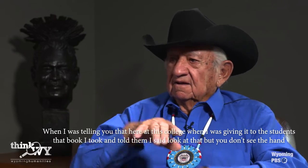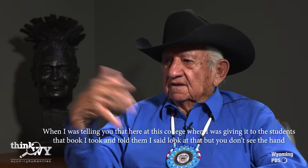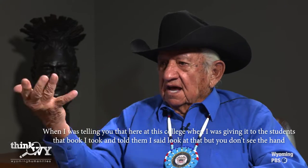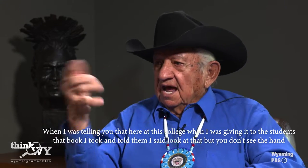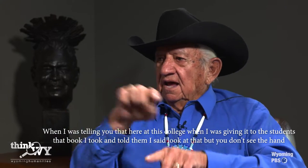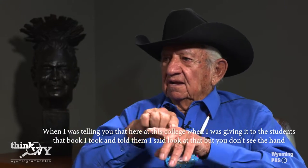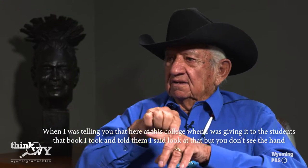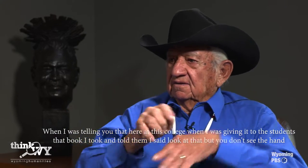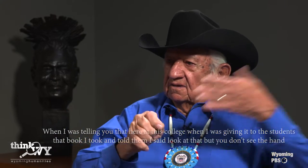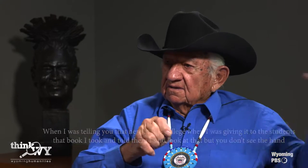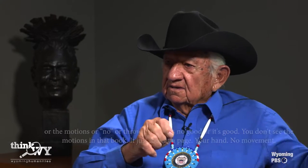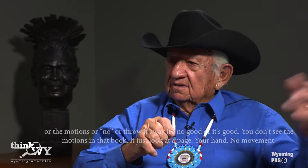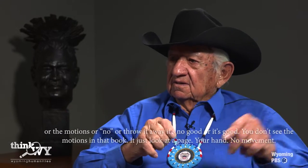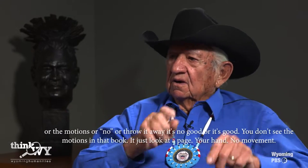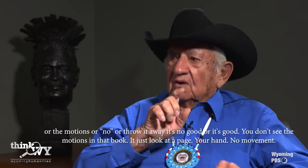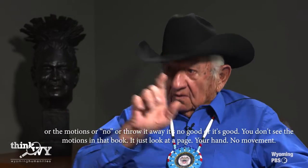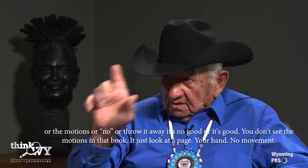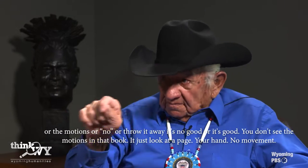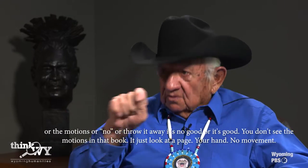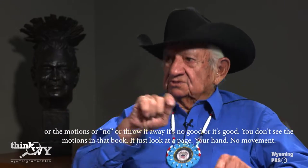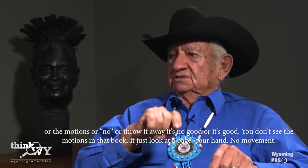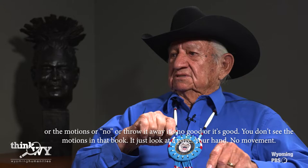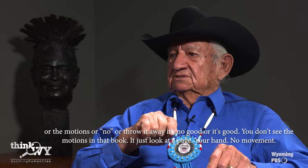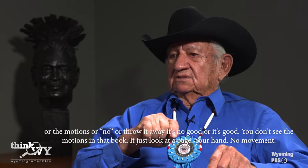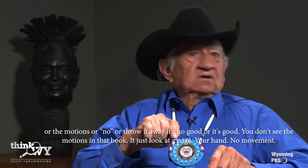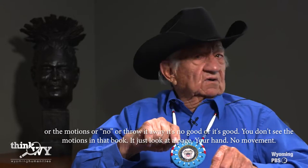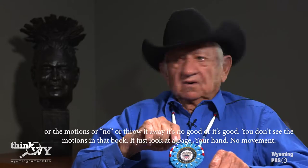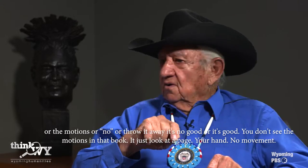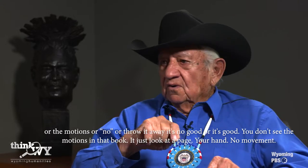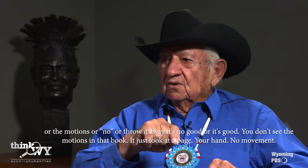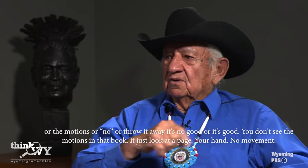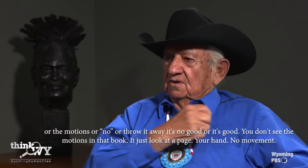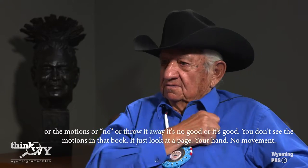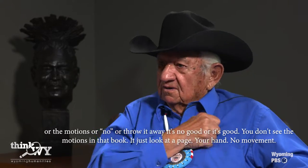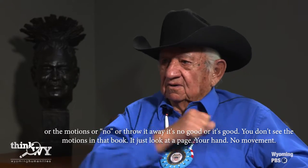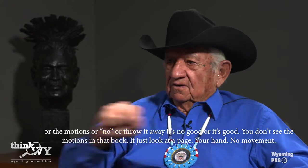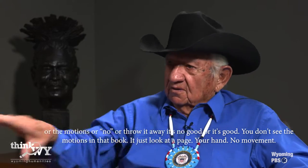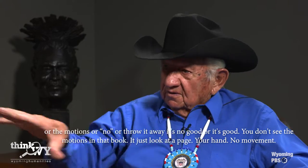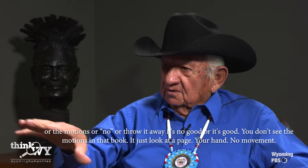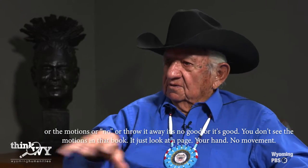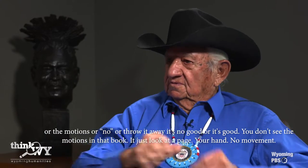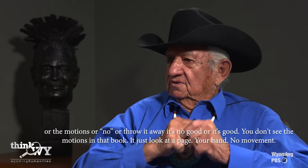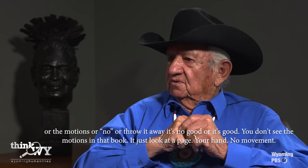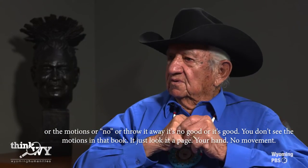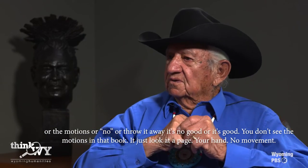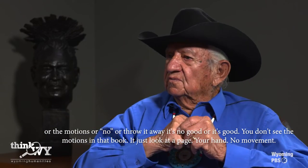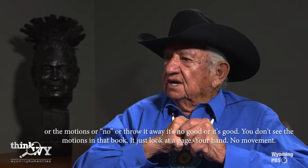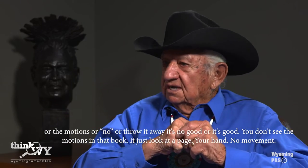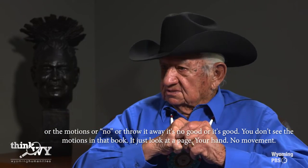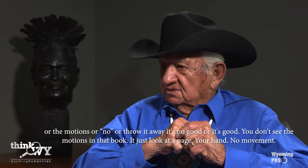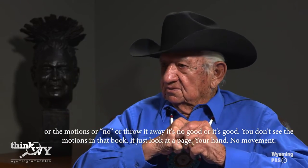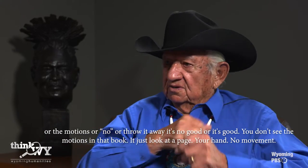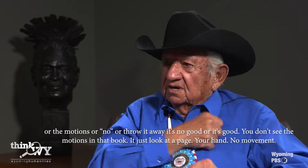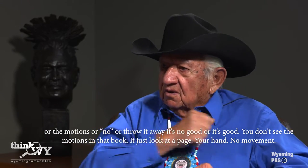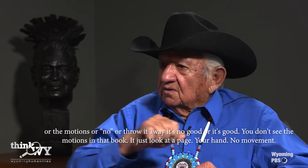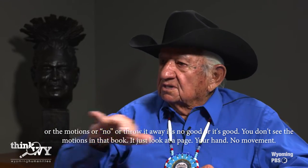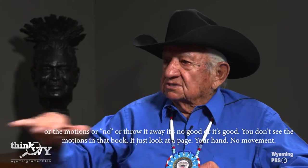the hand or the motions or no, or throwing it away, it's no good, or it's